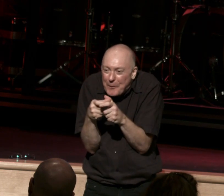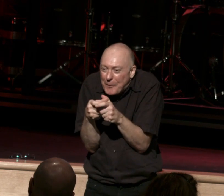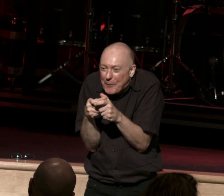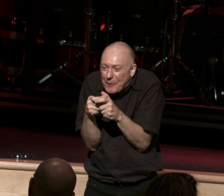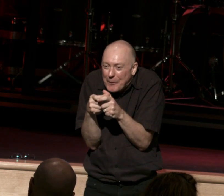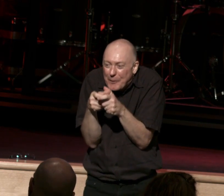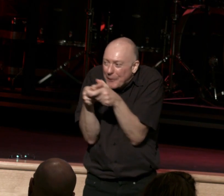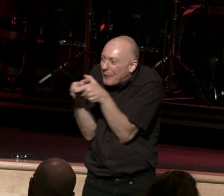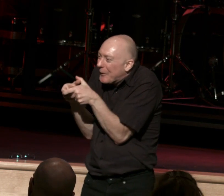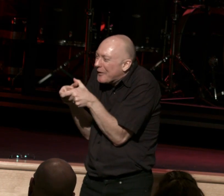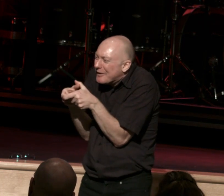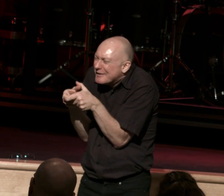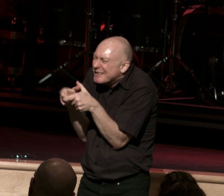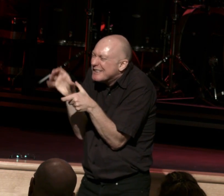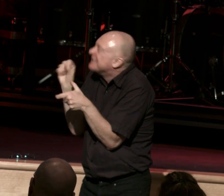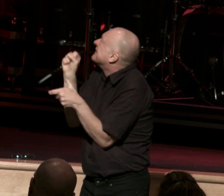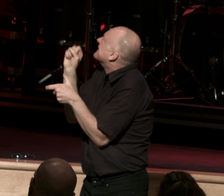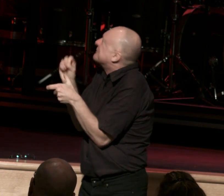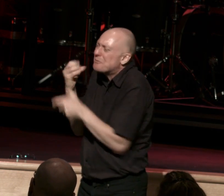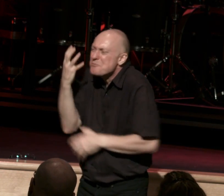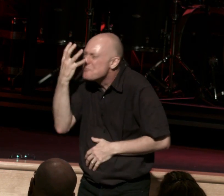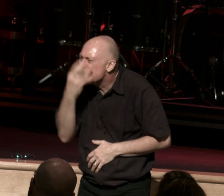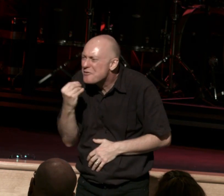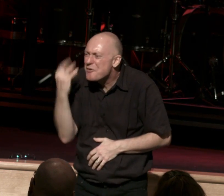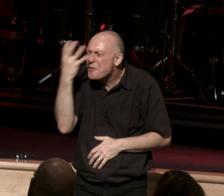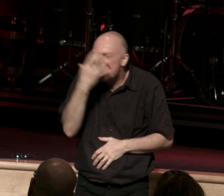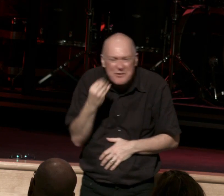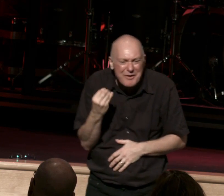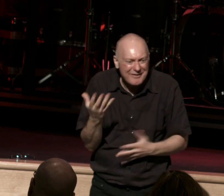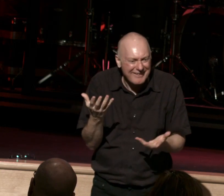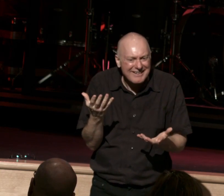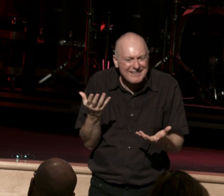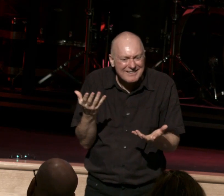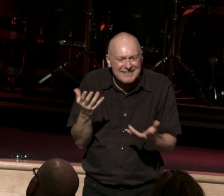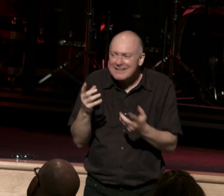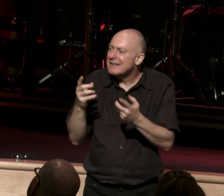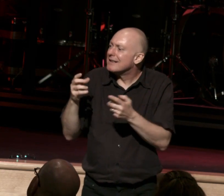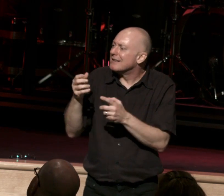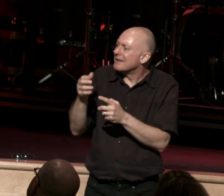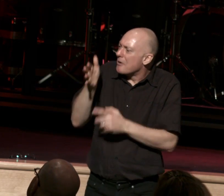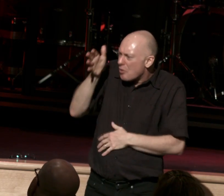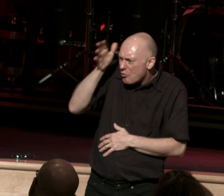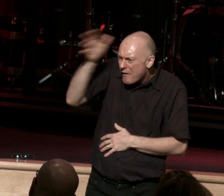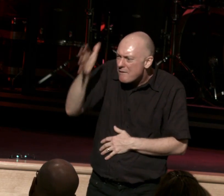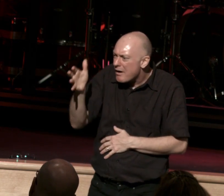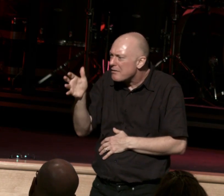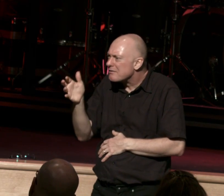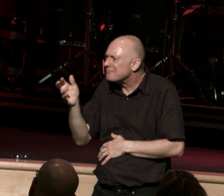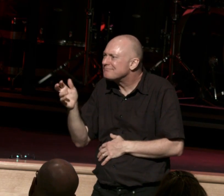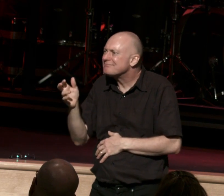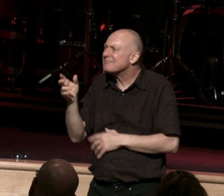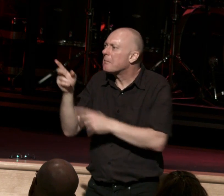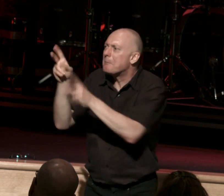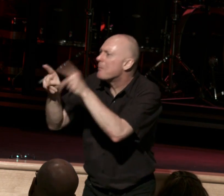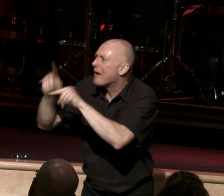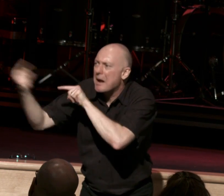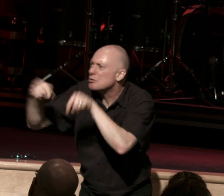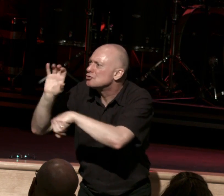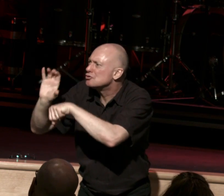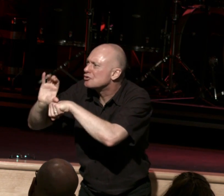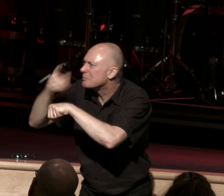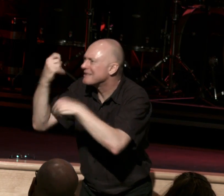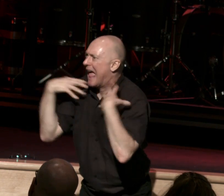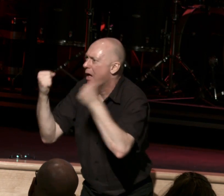I mean, cute's probably the wrong word, but it's so beautiful. And just to serve the shut-in and say the body of